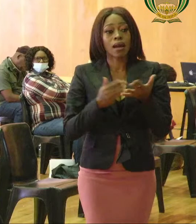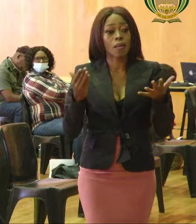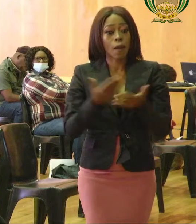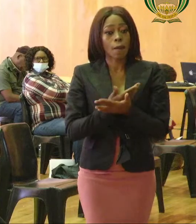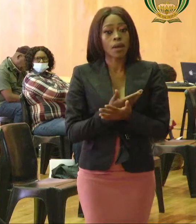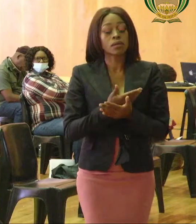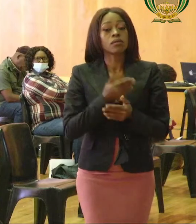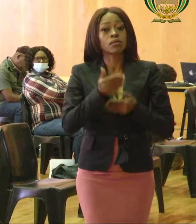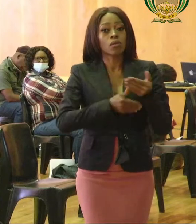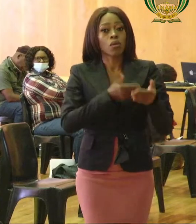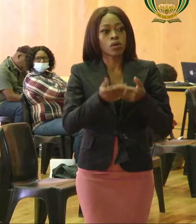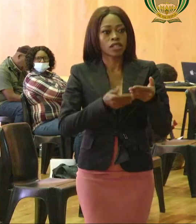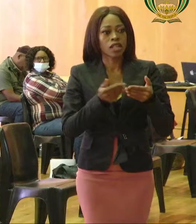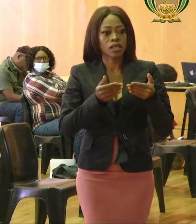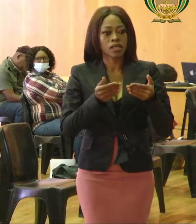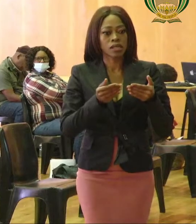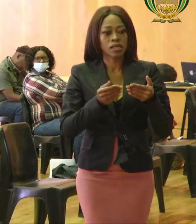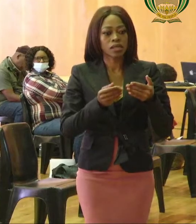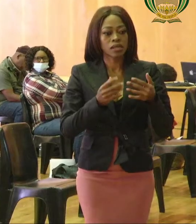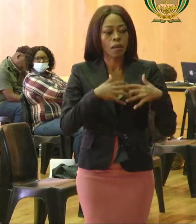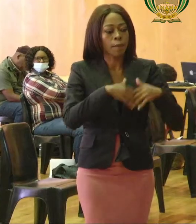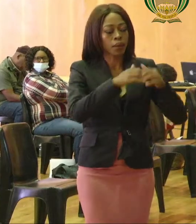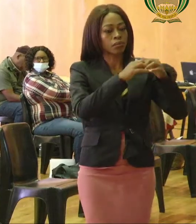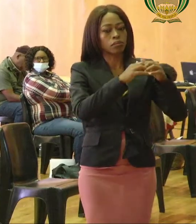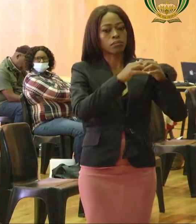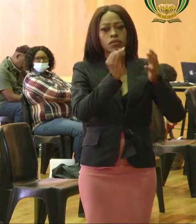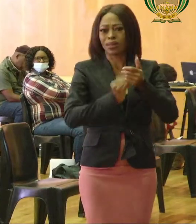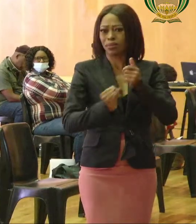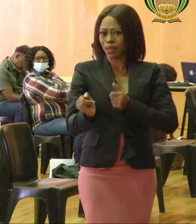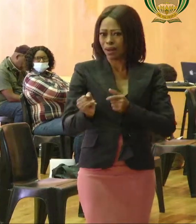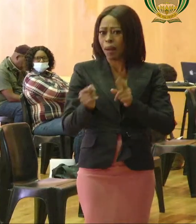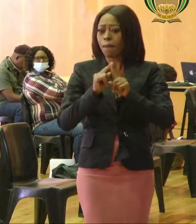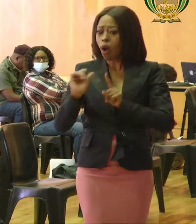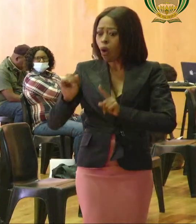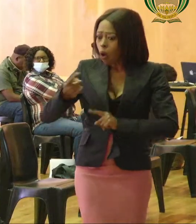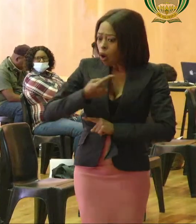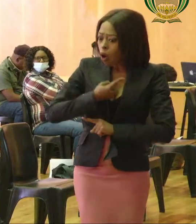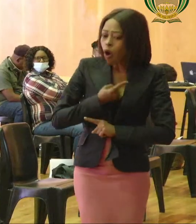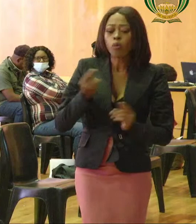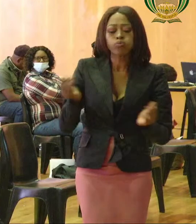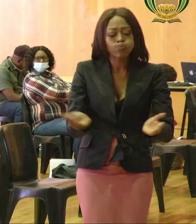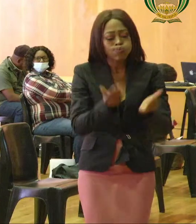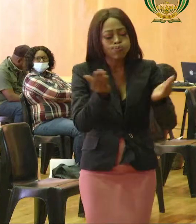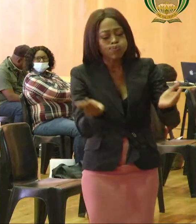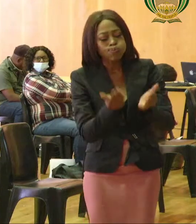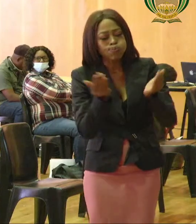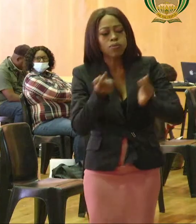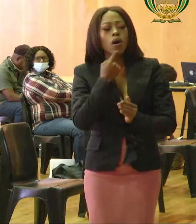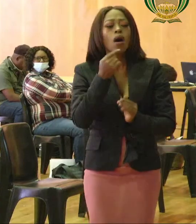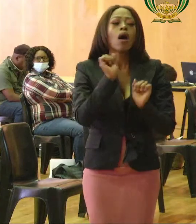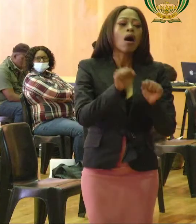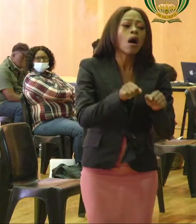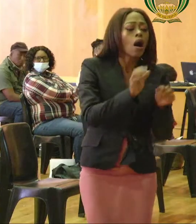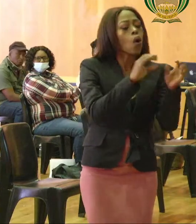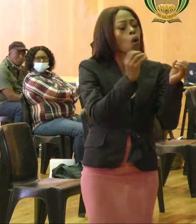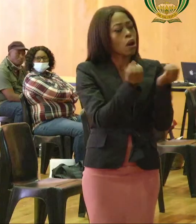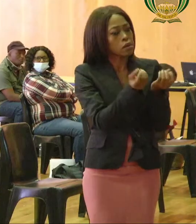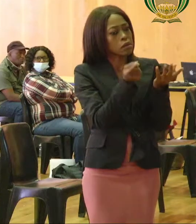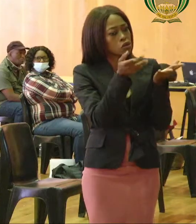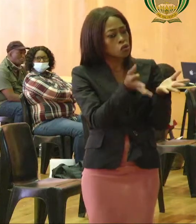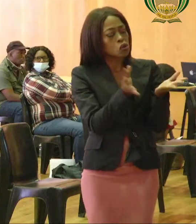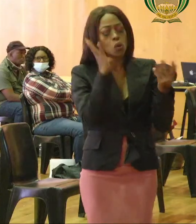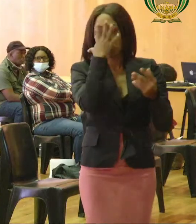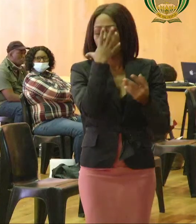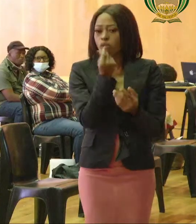bavuse i-independent, kodwa besikhanvasa sonke sibonisa abantu ukuba kuhle so kulunge so, kodwa